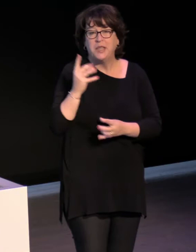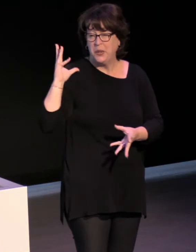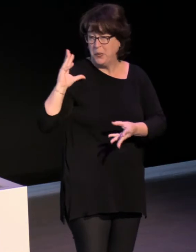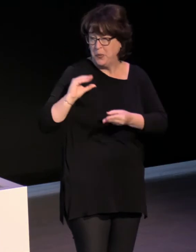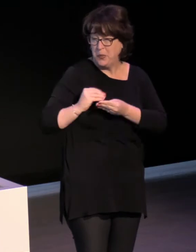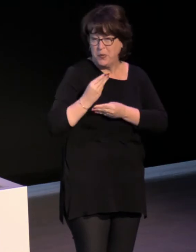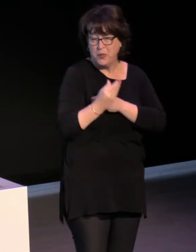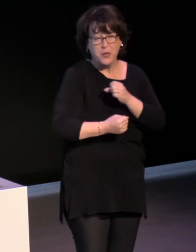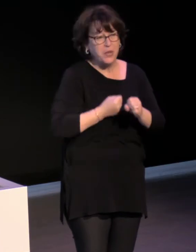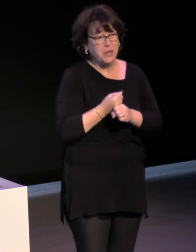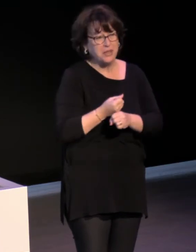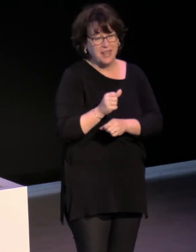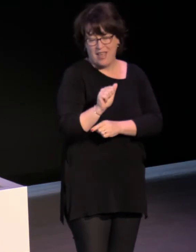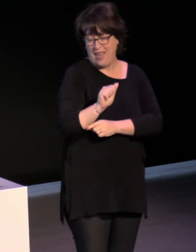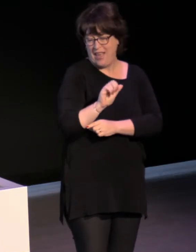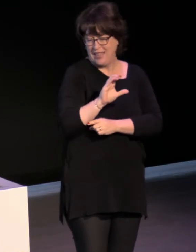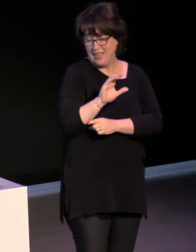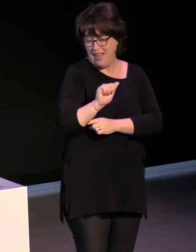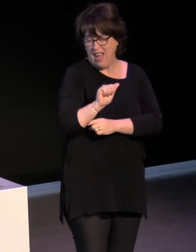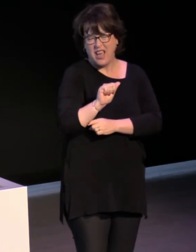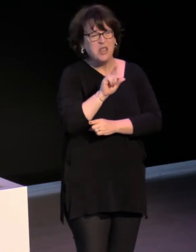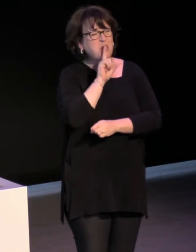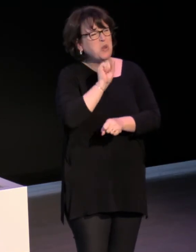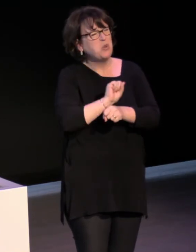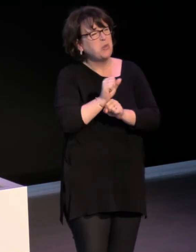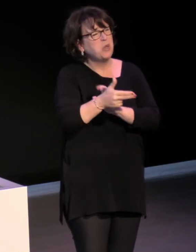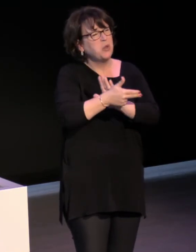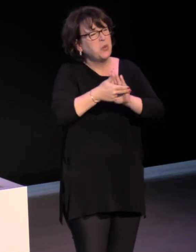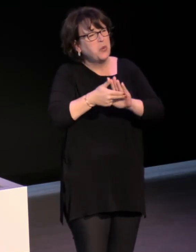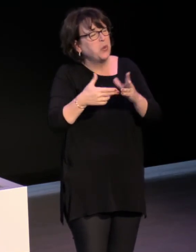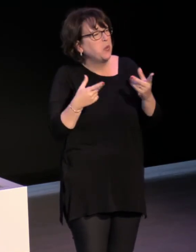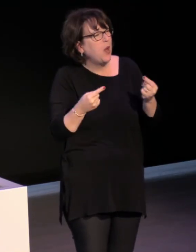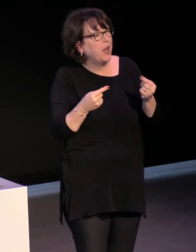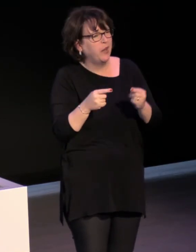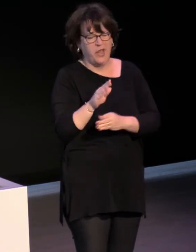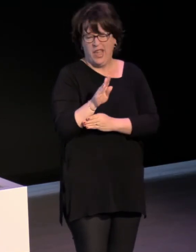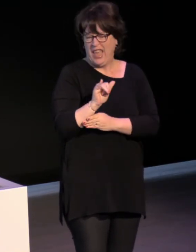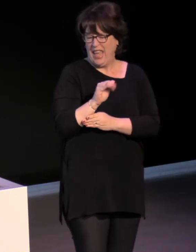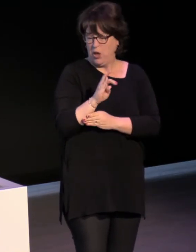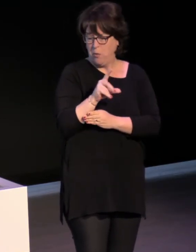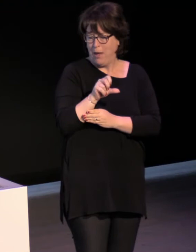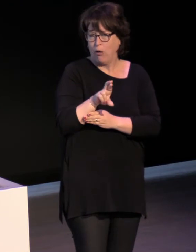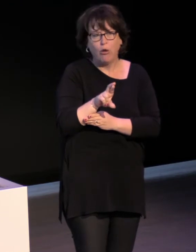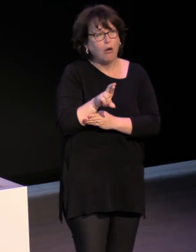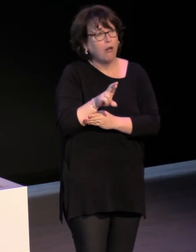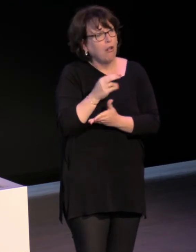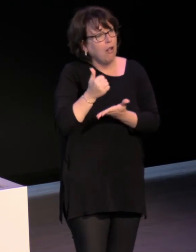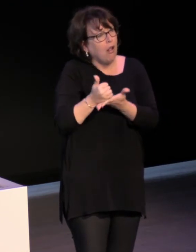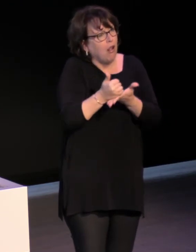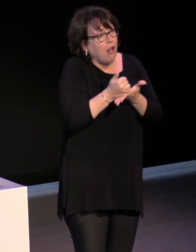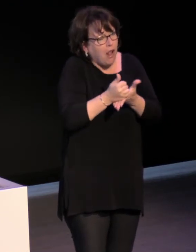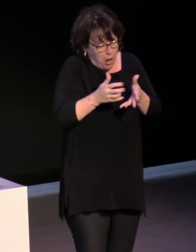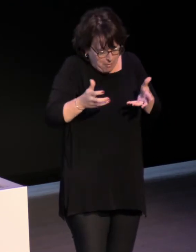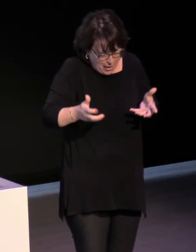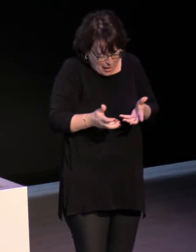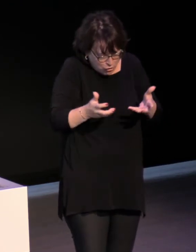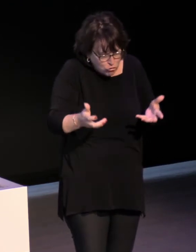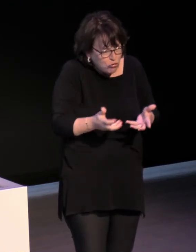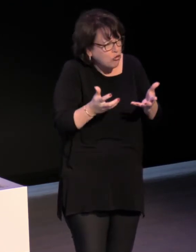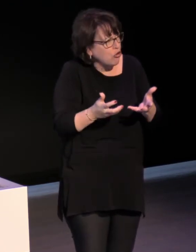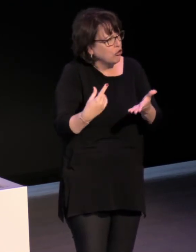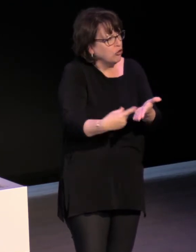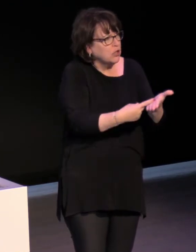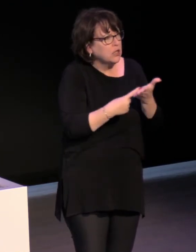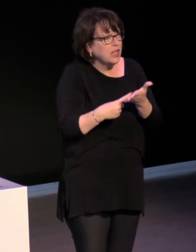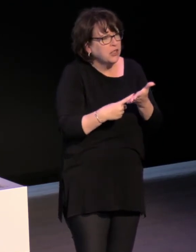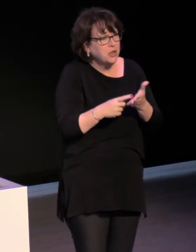been operating as more of an equity incubator within the Boston ecosystem. We've been looking at the cultural equity gap from a